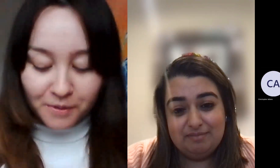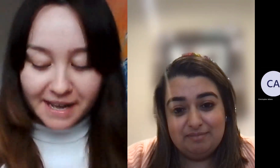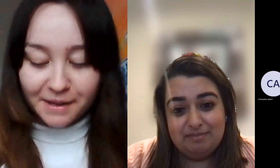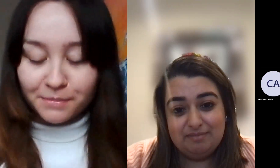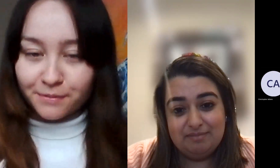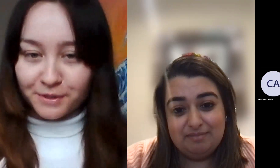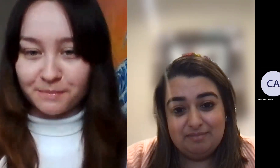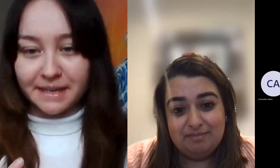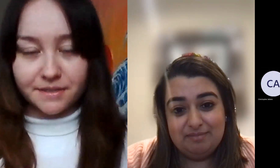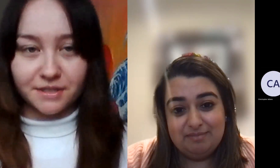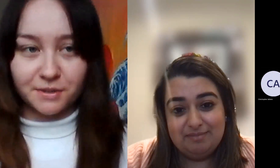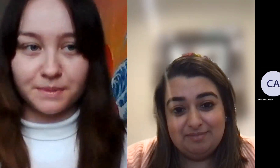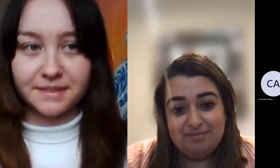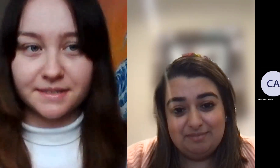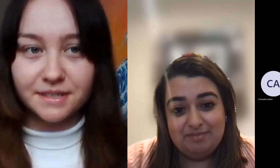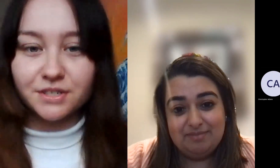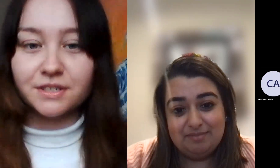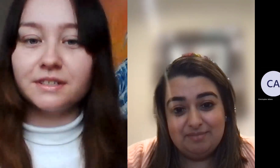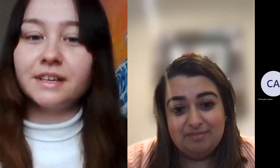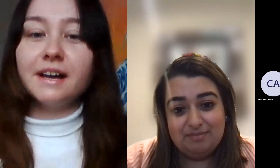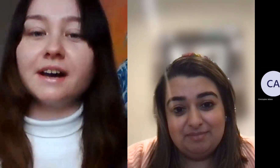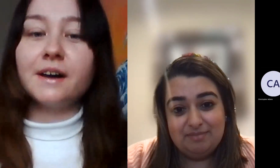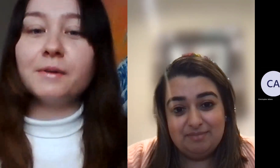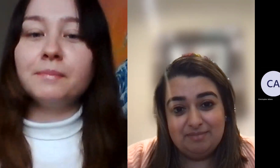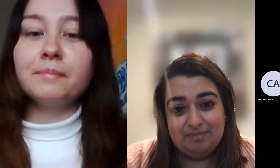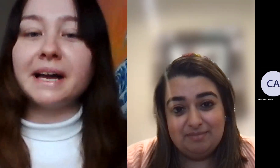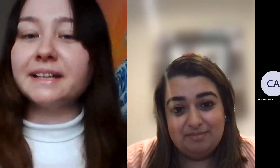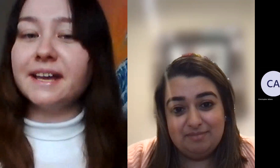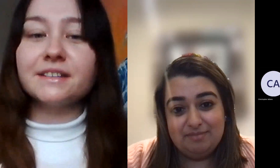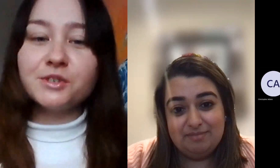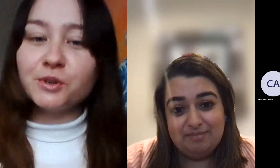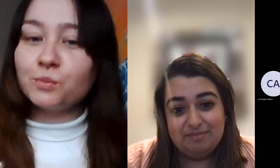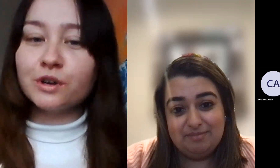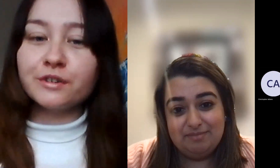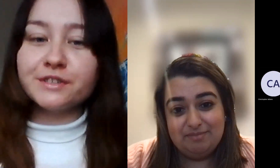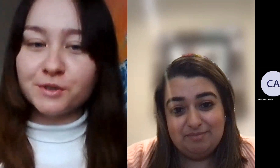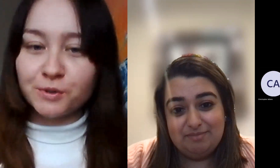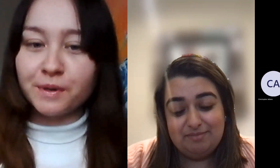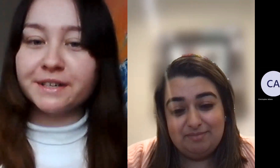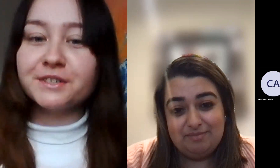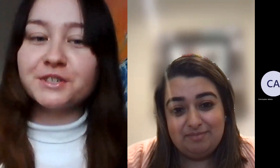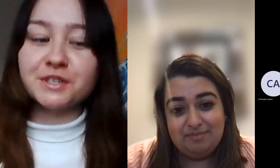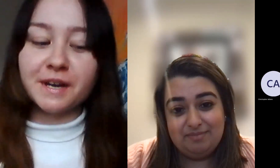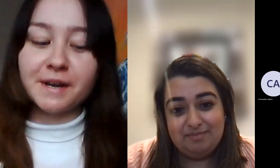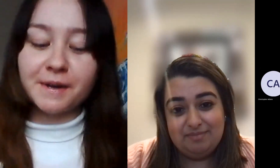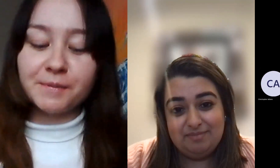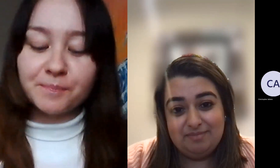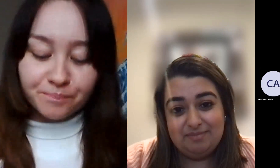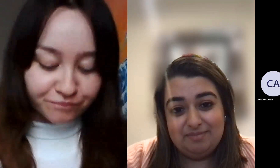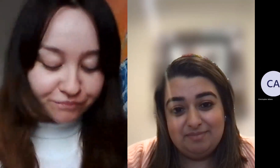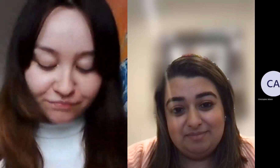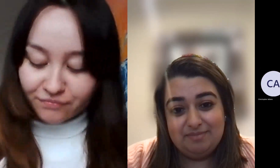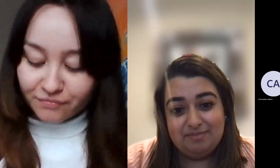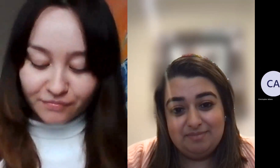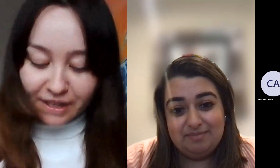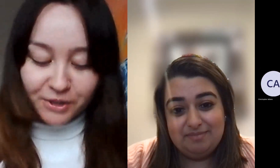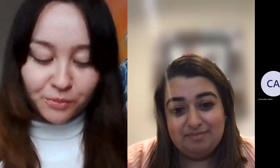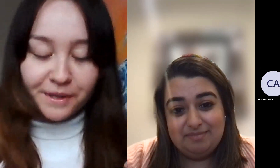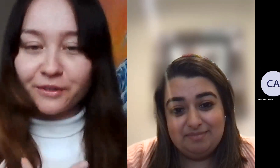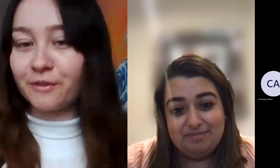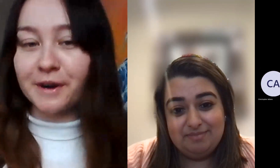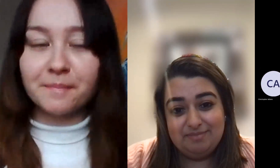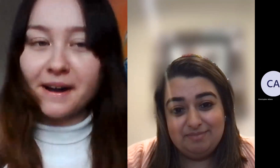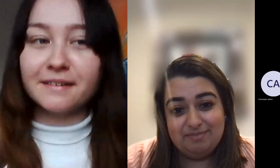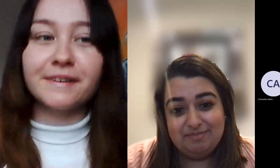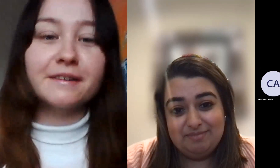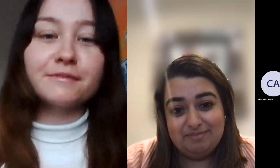details beforehand before you make such a big decision. And yeah, don't worry too much. You'll